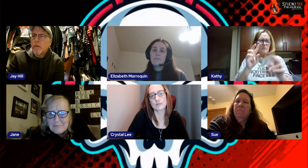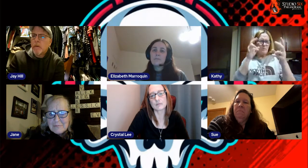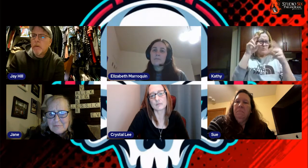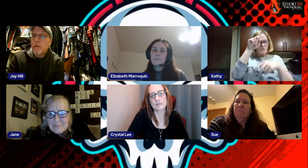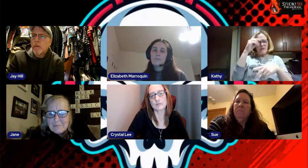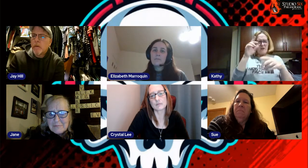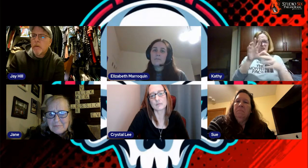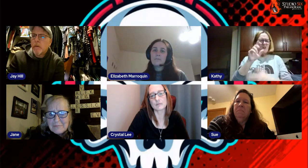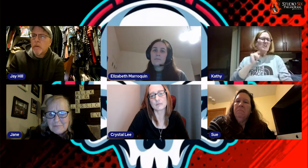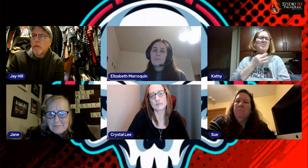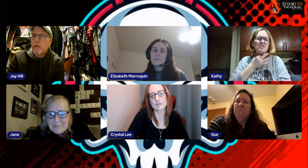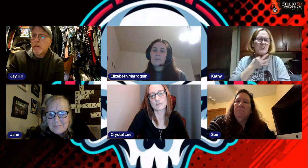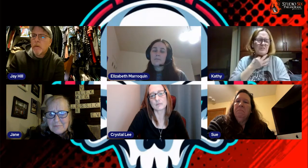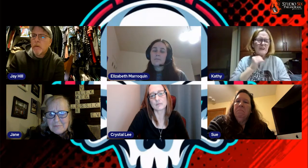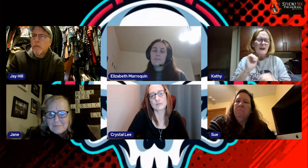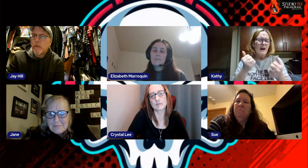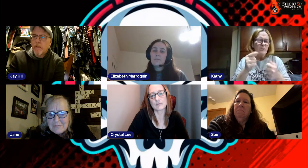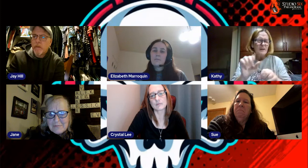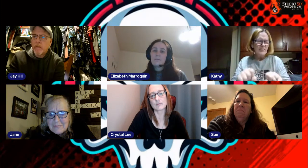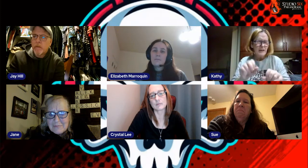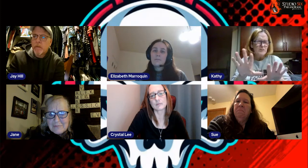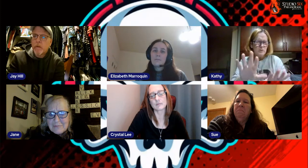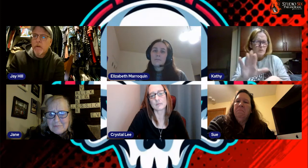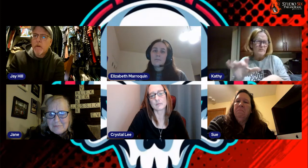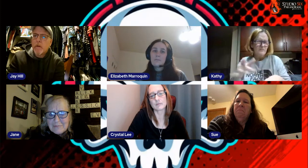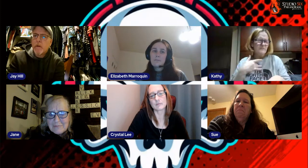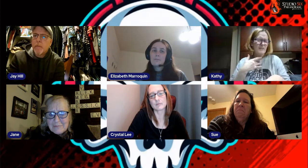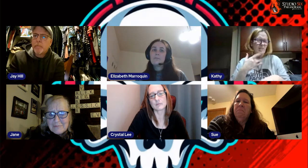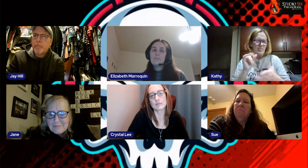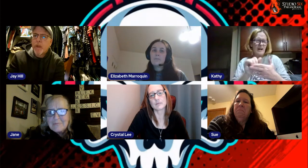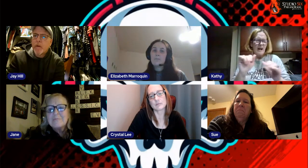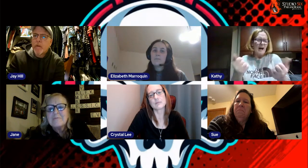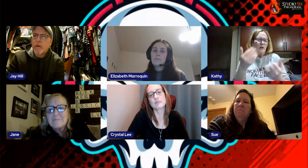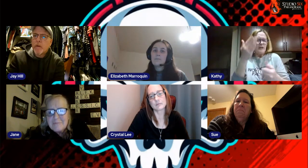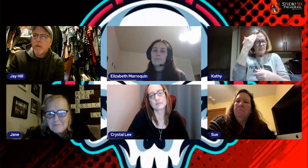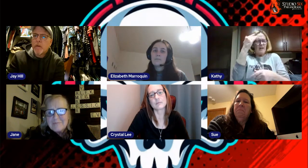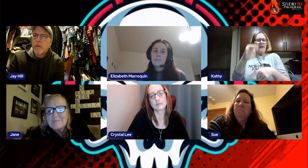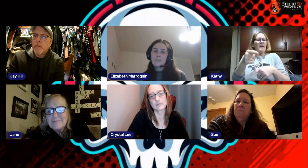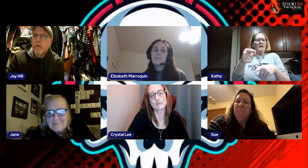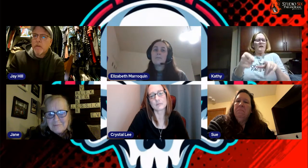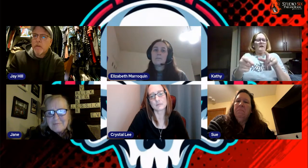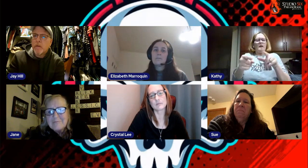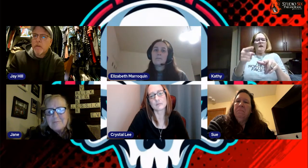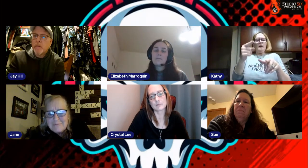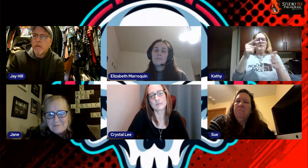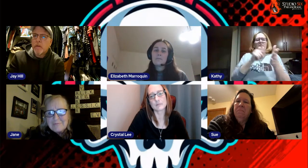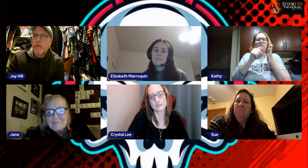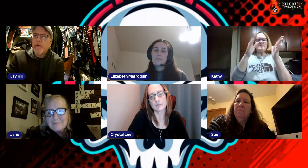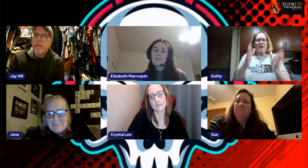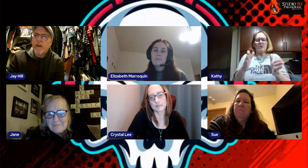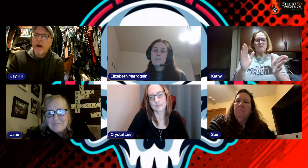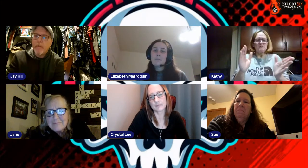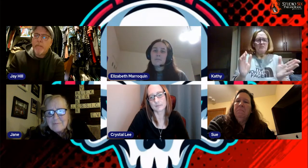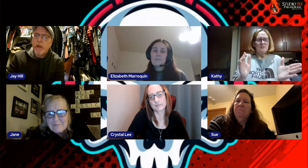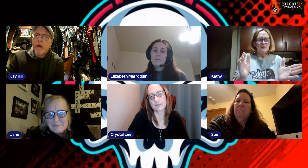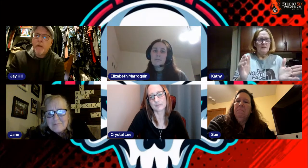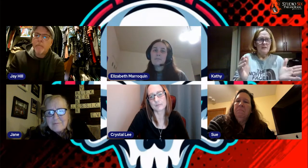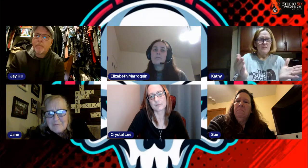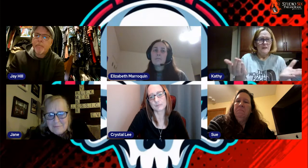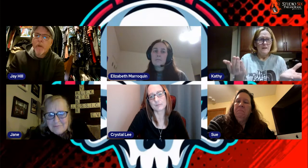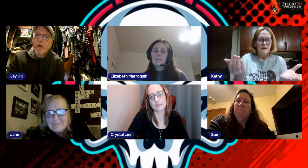team? Were they curious? How can they feel that? How can they be investigated? The first time.